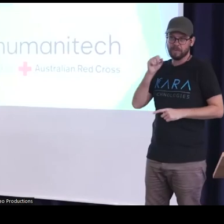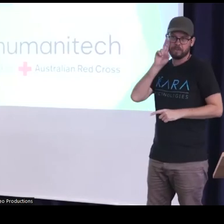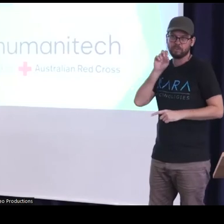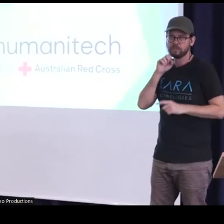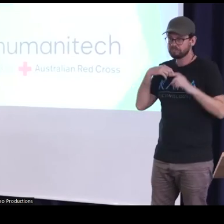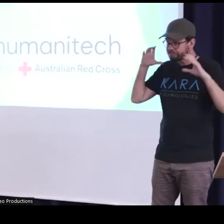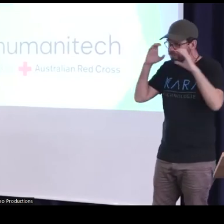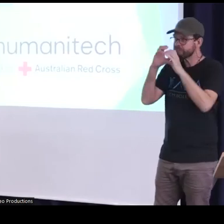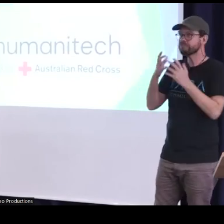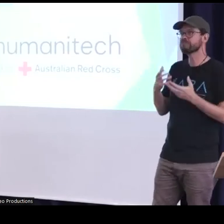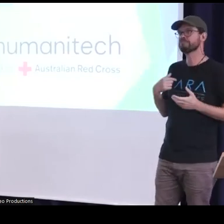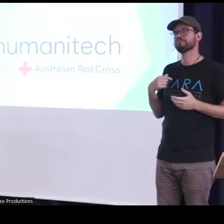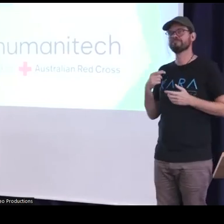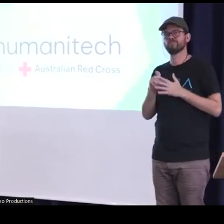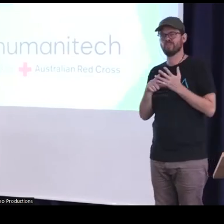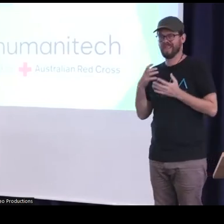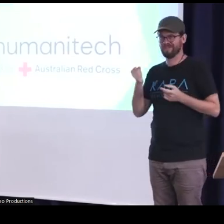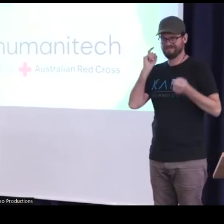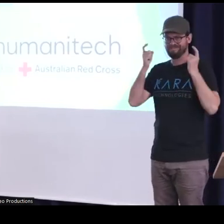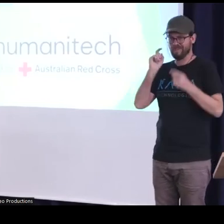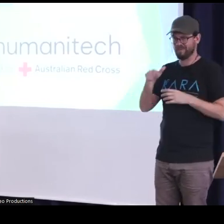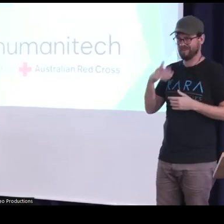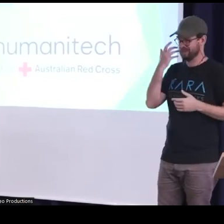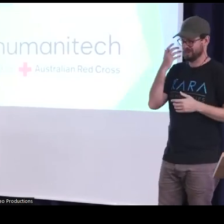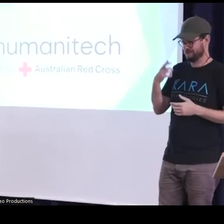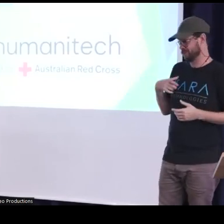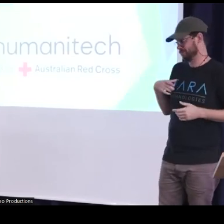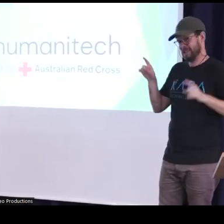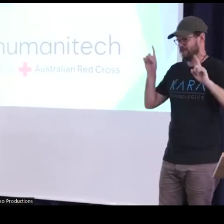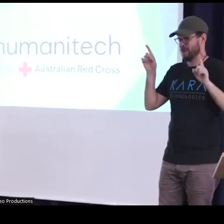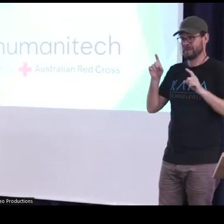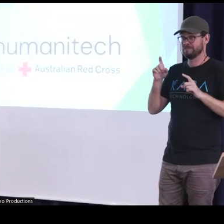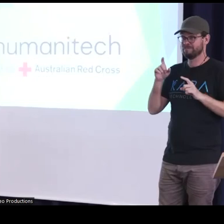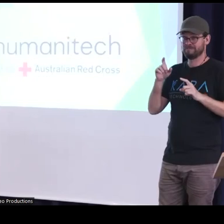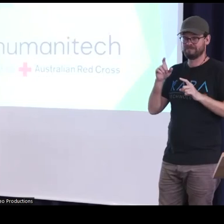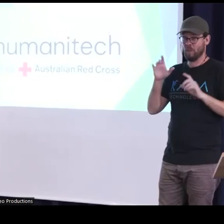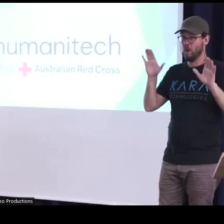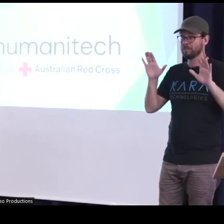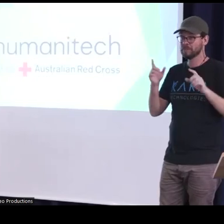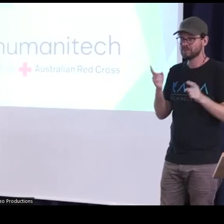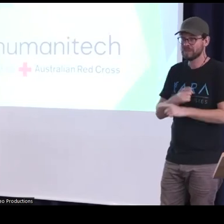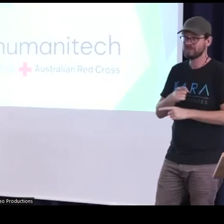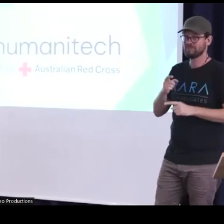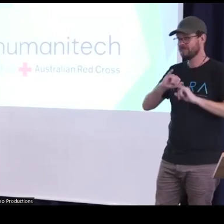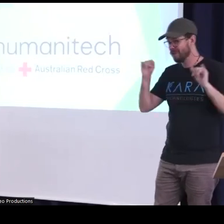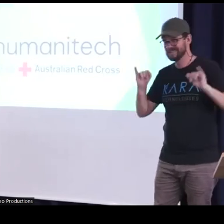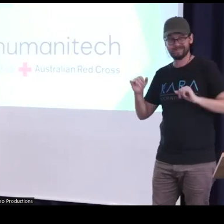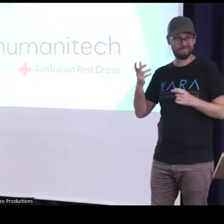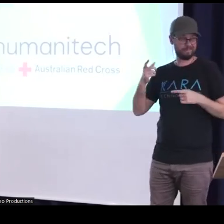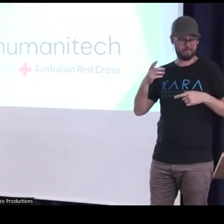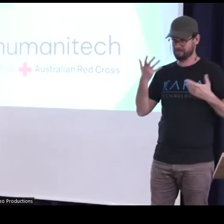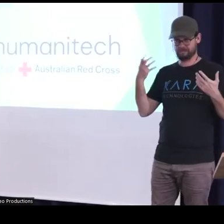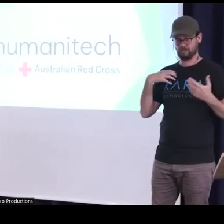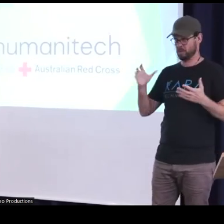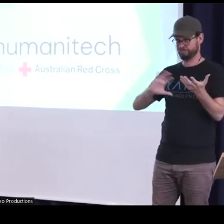And, I'm a deaf person. I have ushers and I worry about the future. The climate is